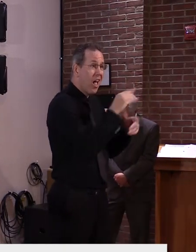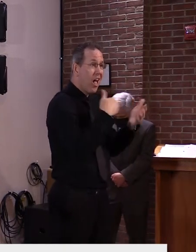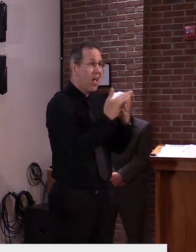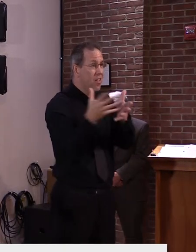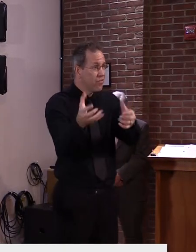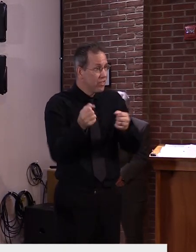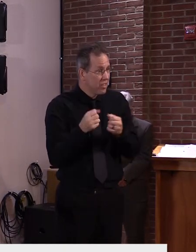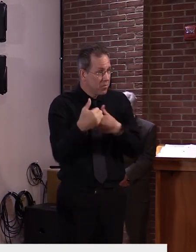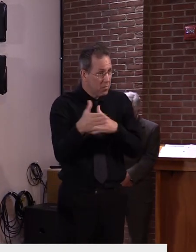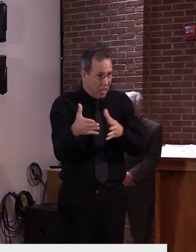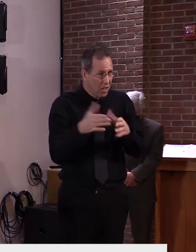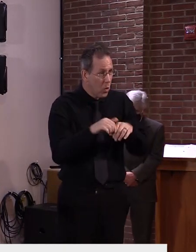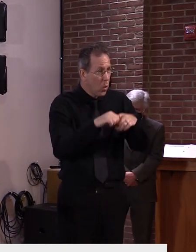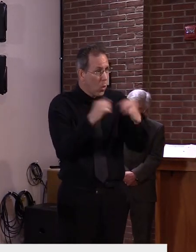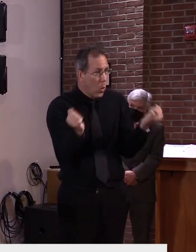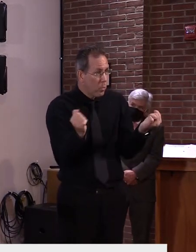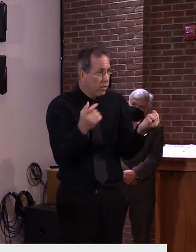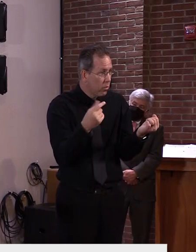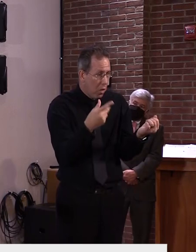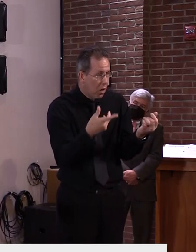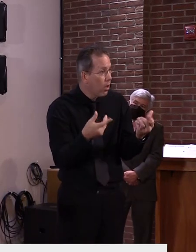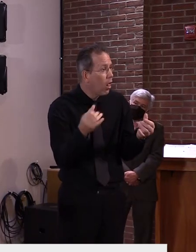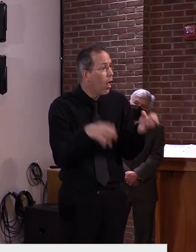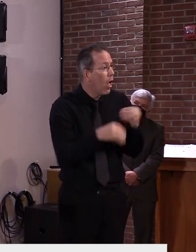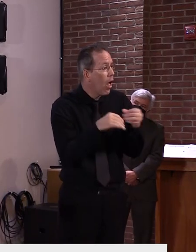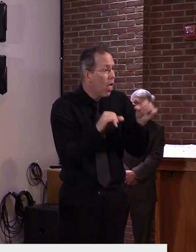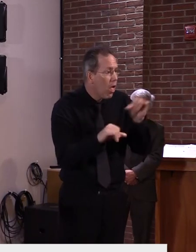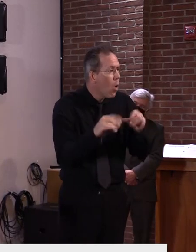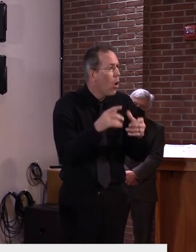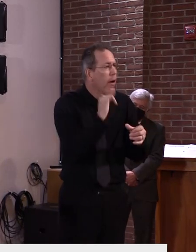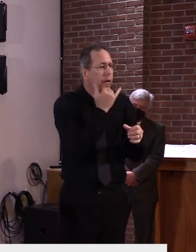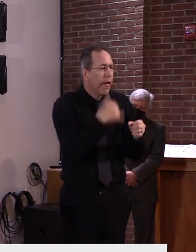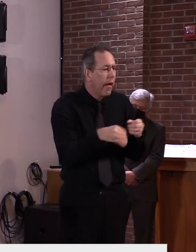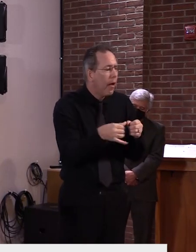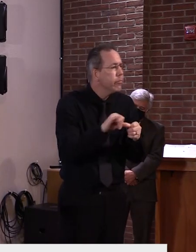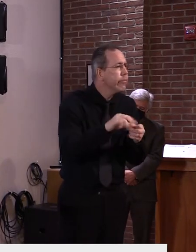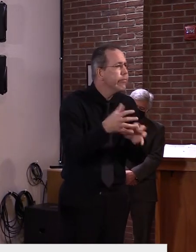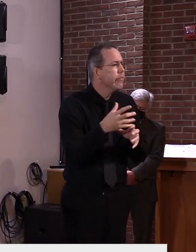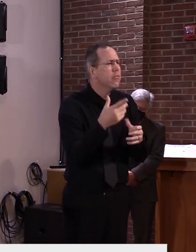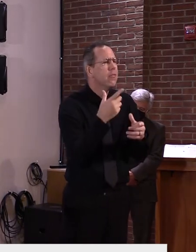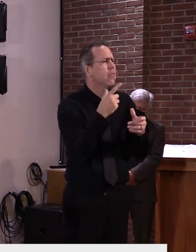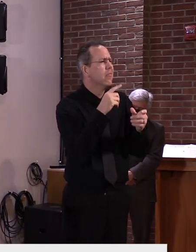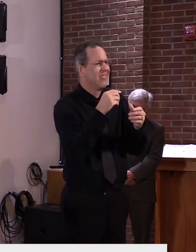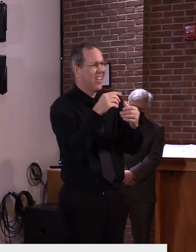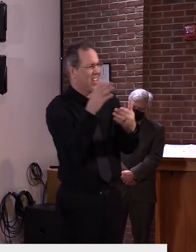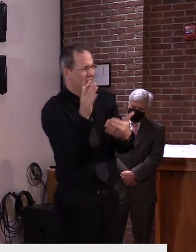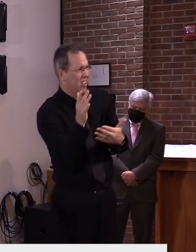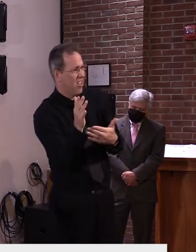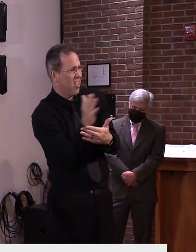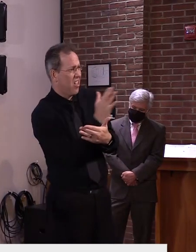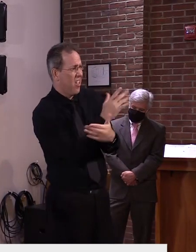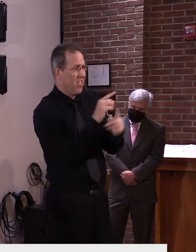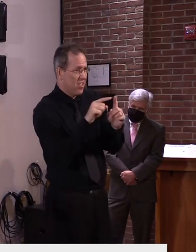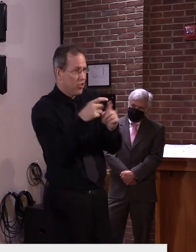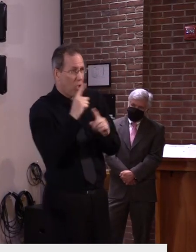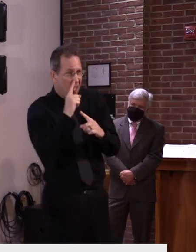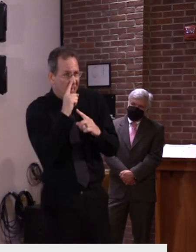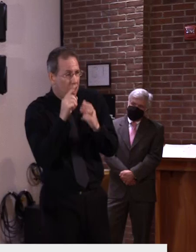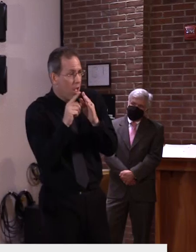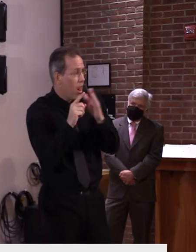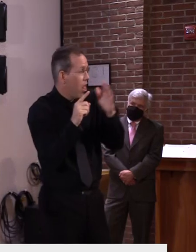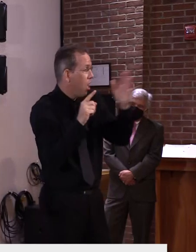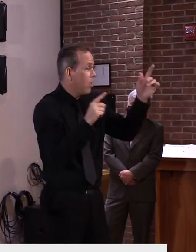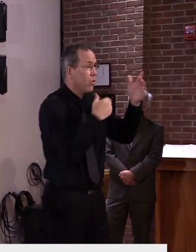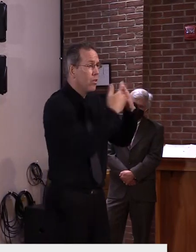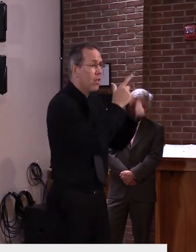to separate out the nucleic acid that's gonna then undergo PCR? So there are so many steps along the way that